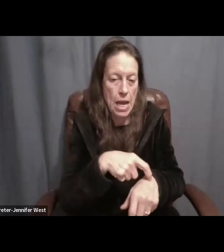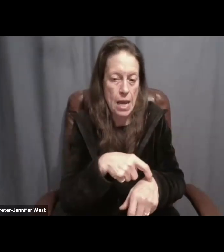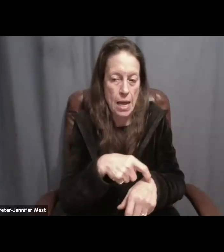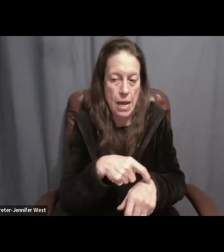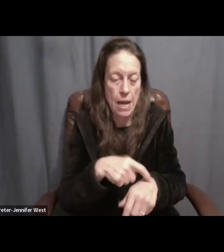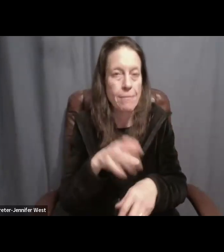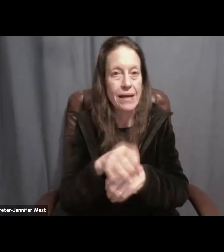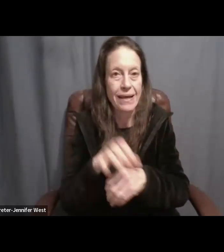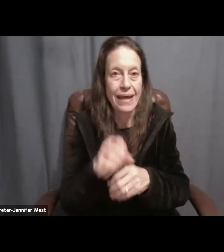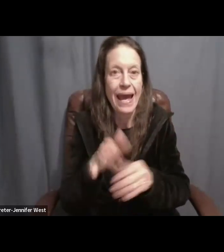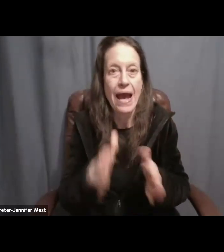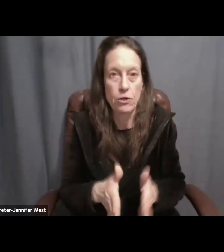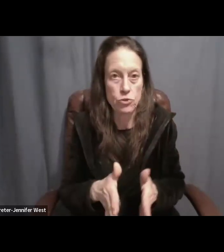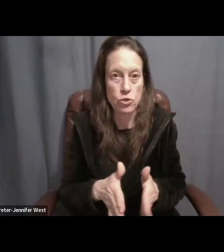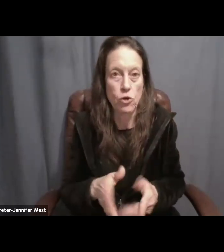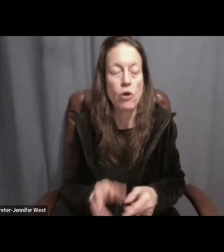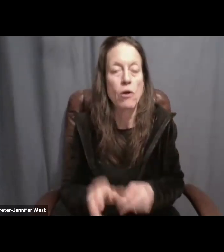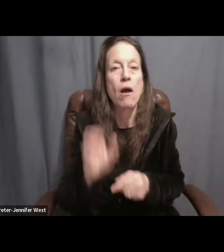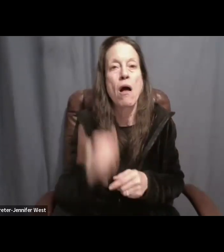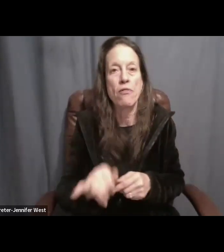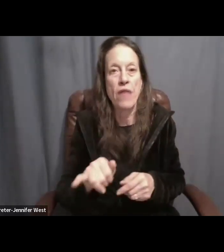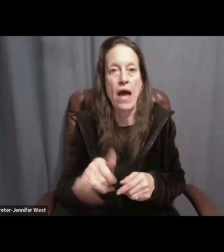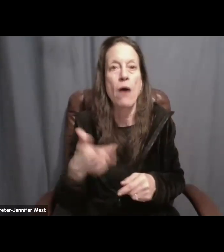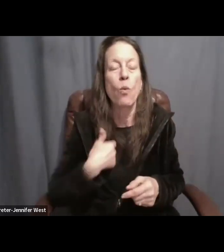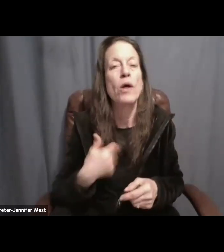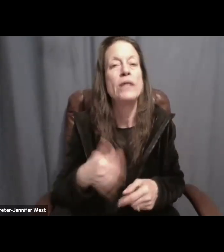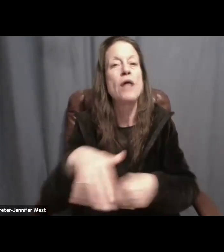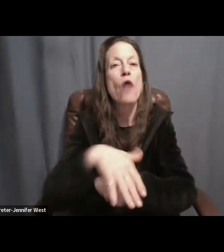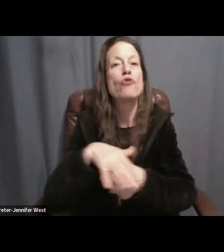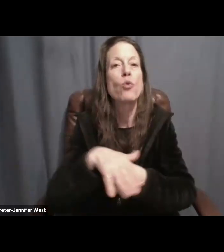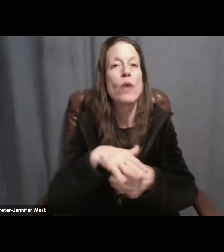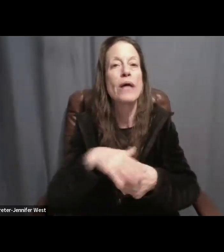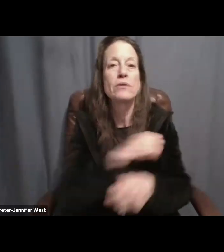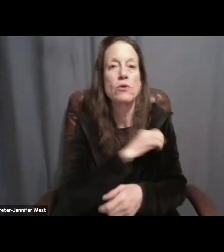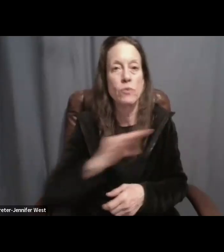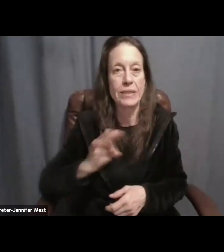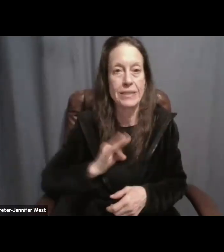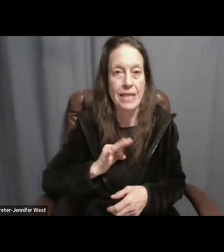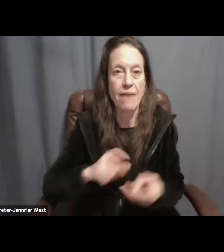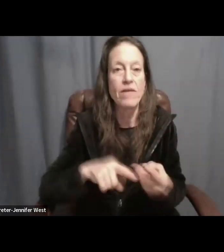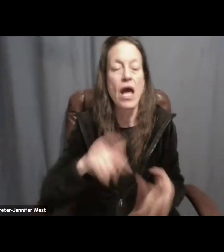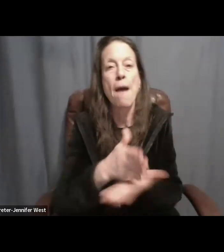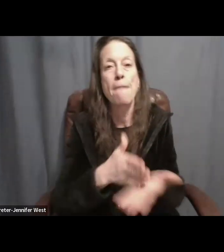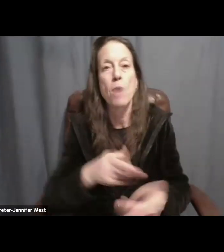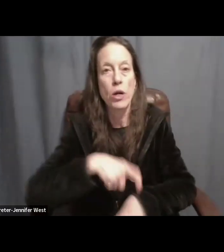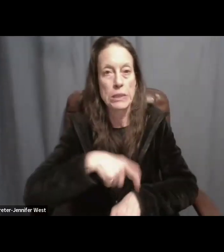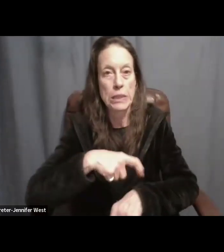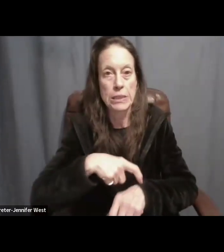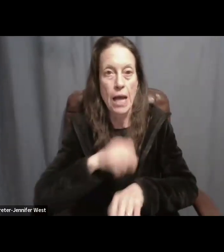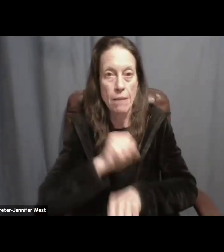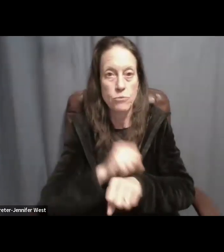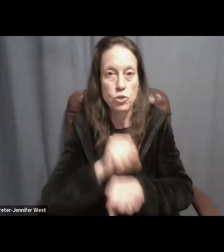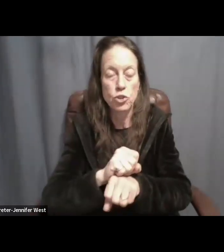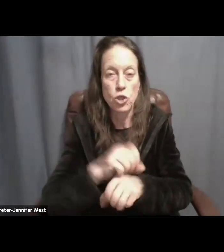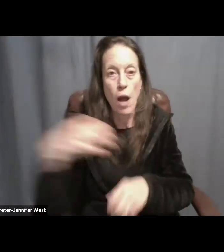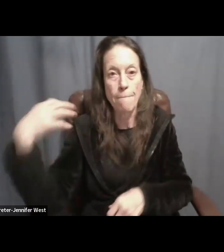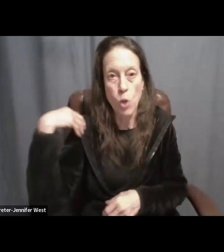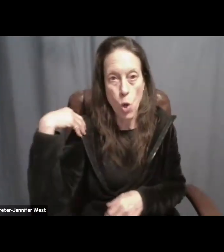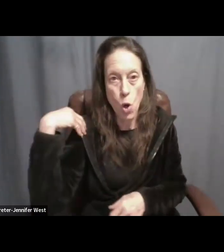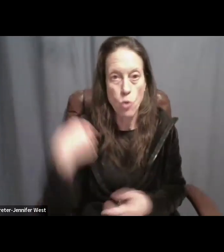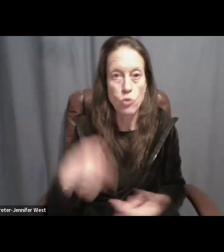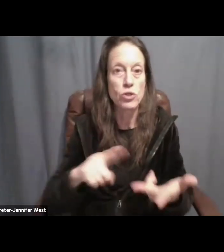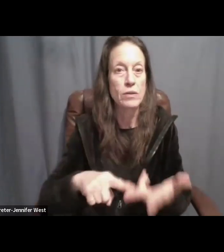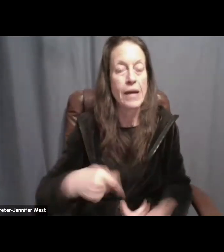counselor, which was the residential staff part, and a part-time job coach, and me, the support broker who